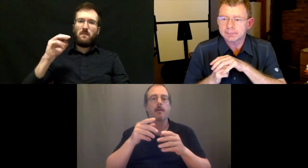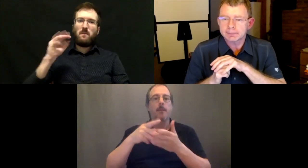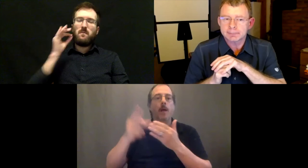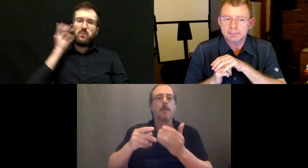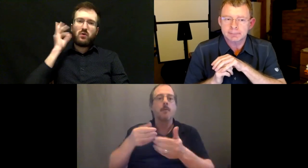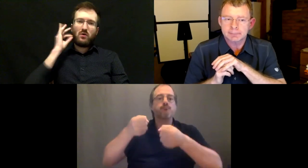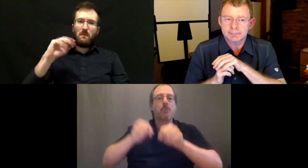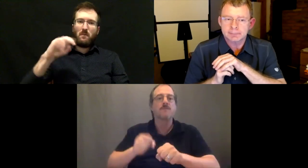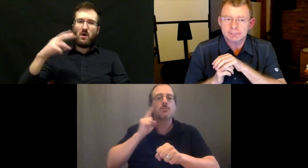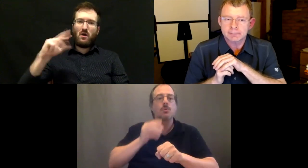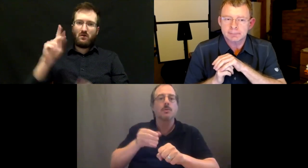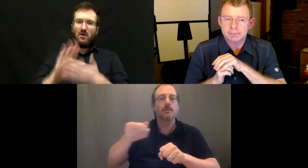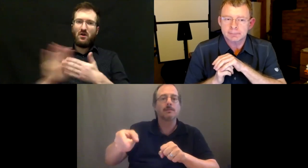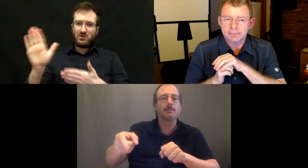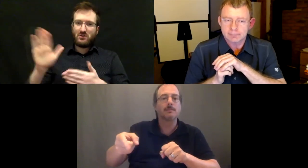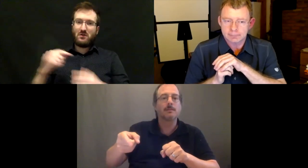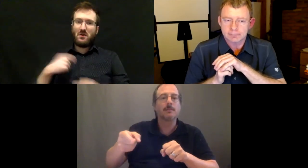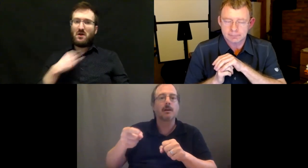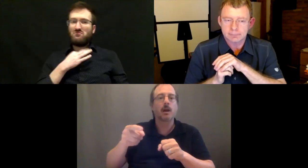So you mentioned the Deaf Empowerment Program.